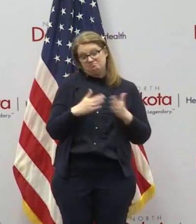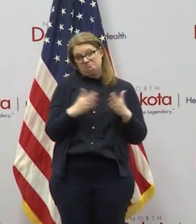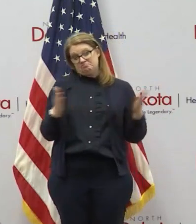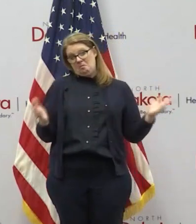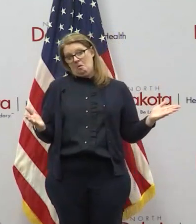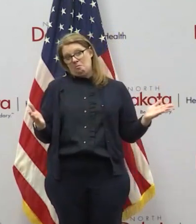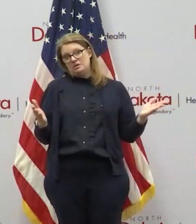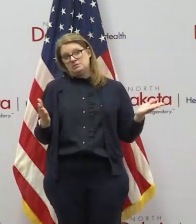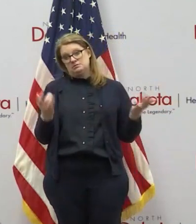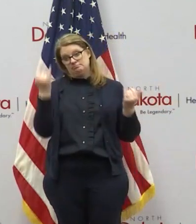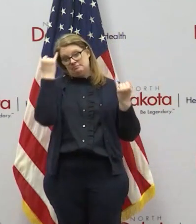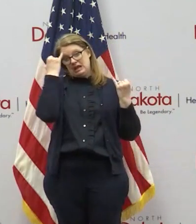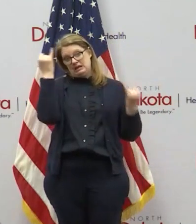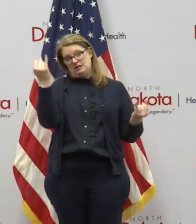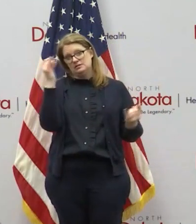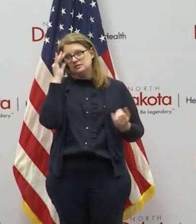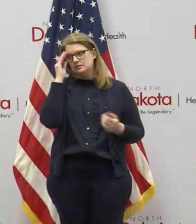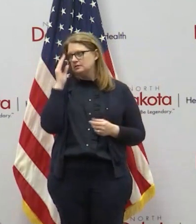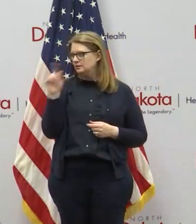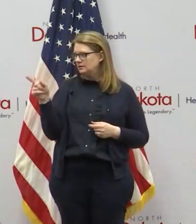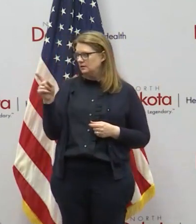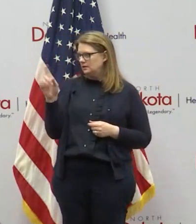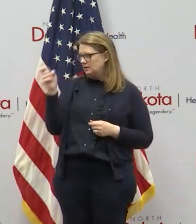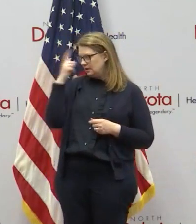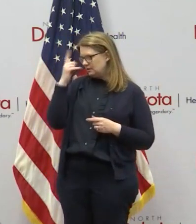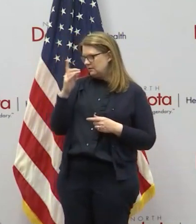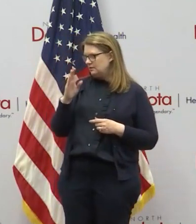that, around all those ideas.